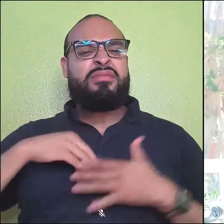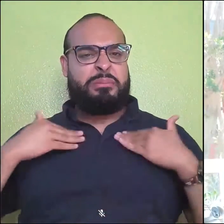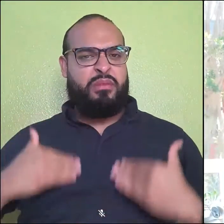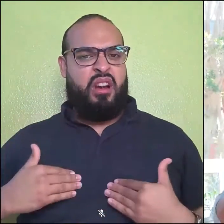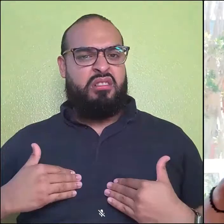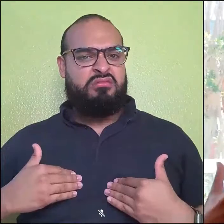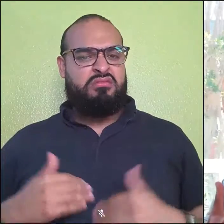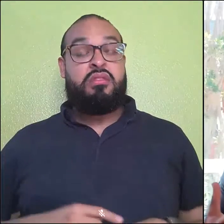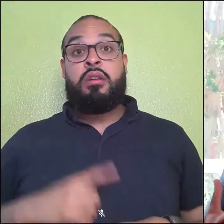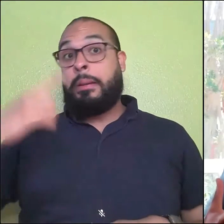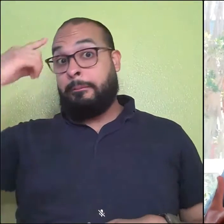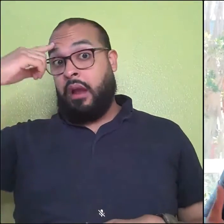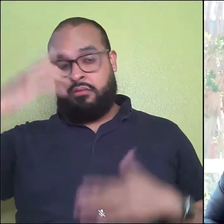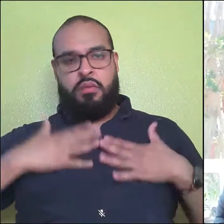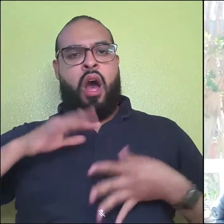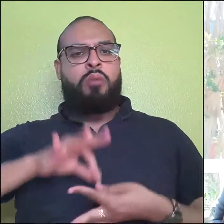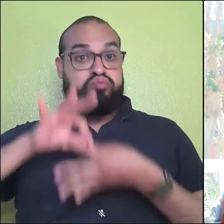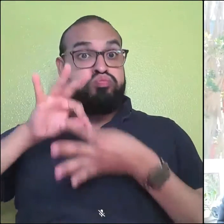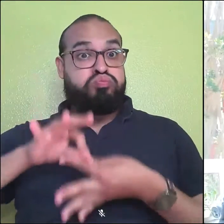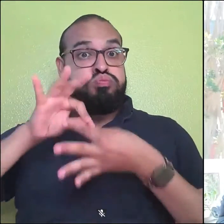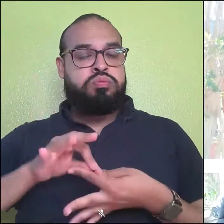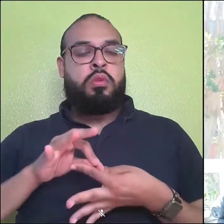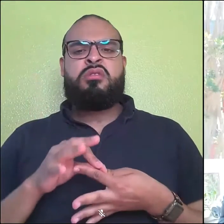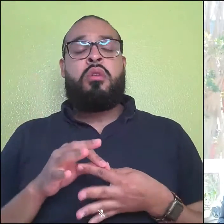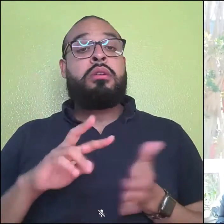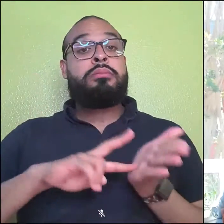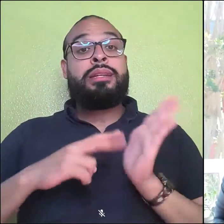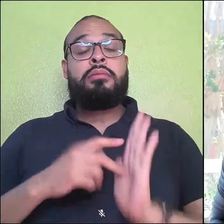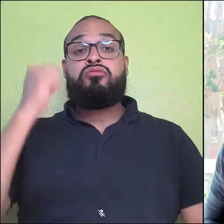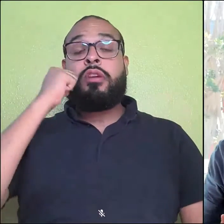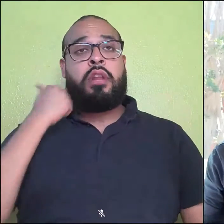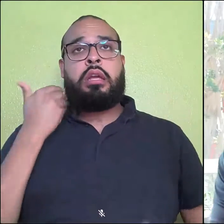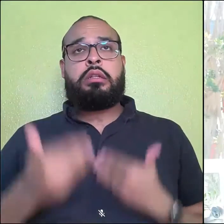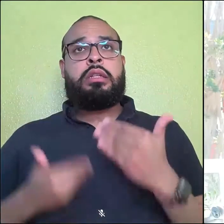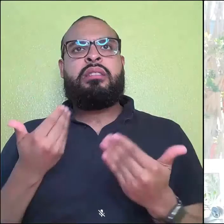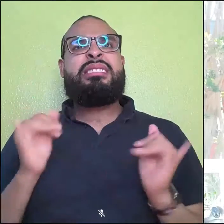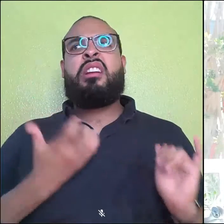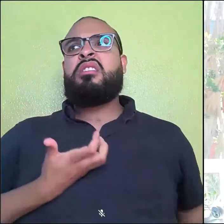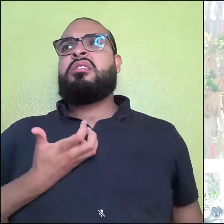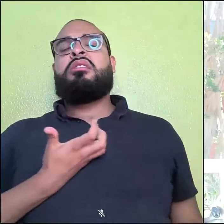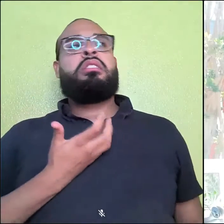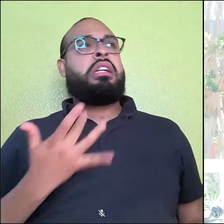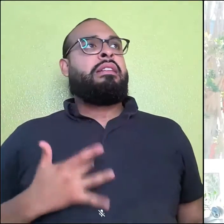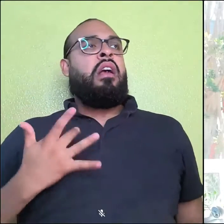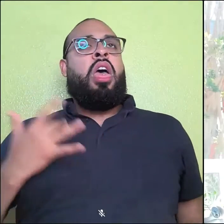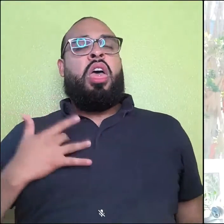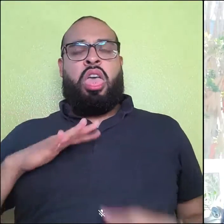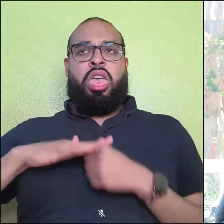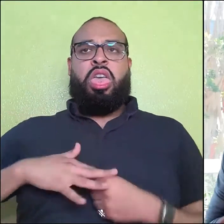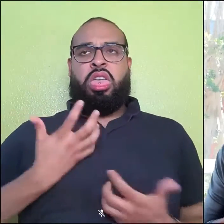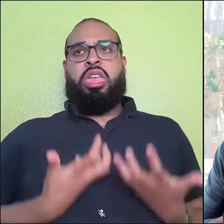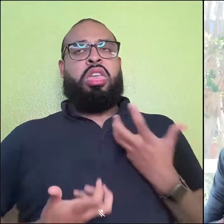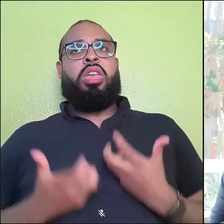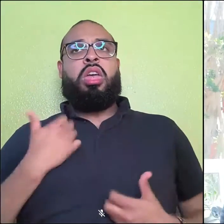body. So then we walk through these days feeling all of this pressure and stress, and then we disconnect and try to numb out.